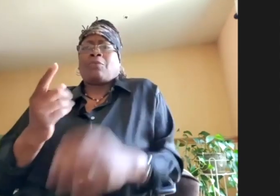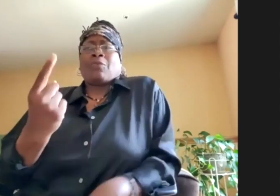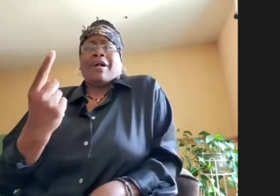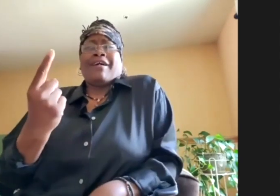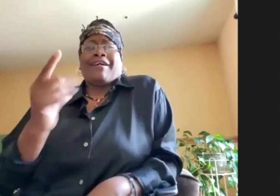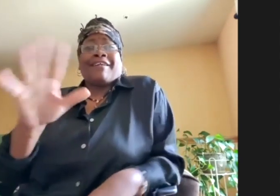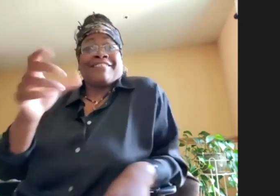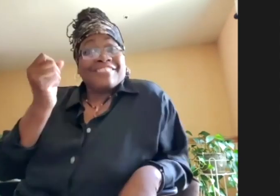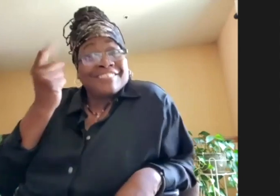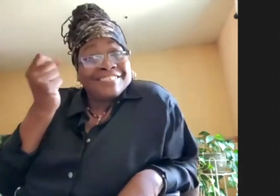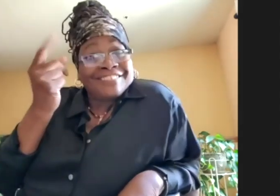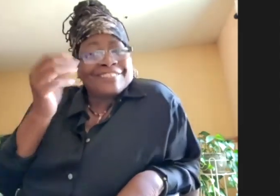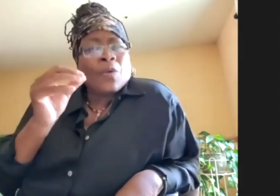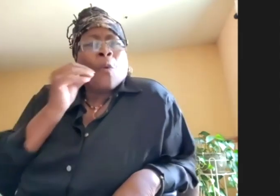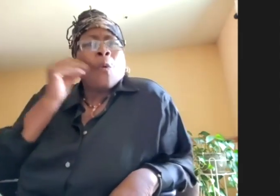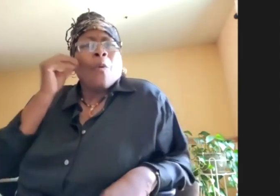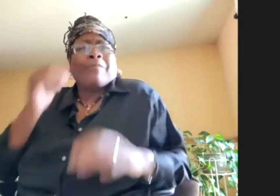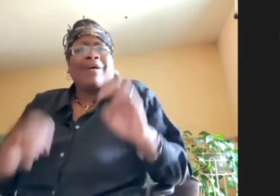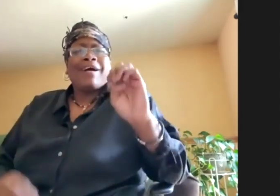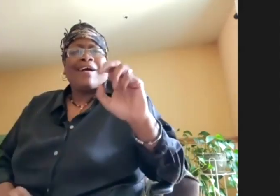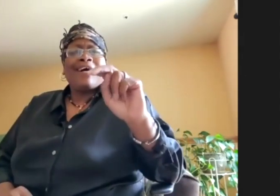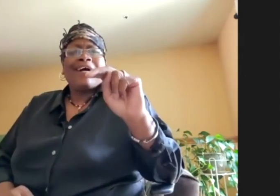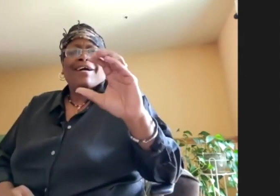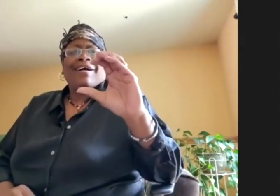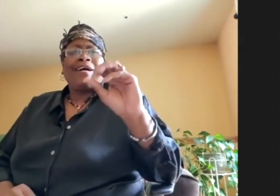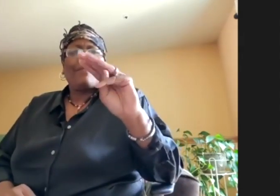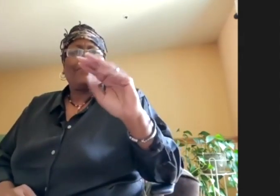And in Frederick, there was one Black professor.